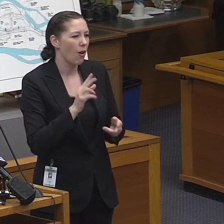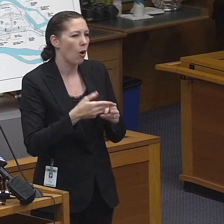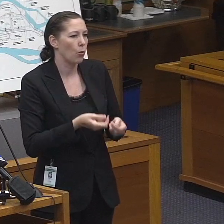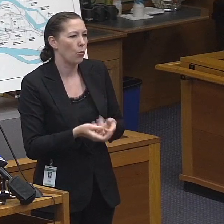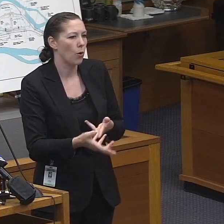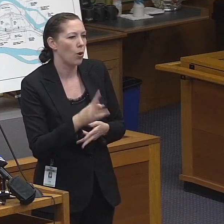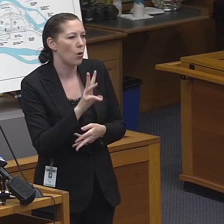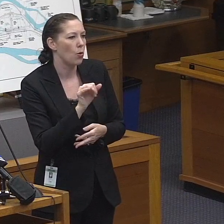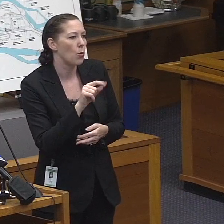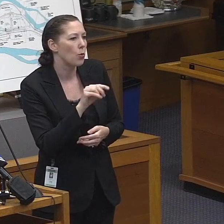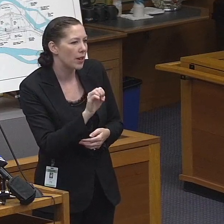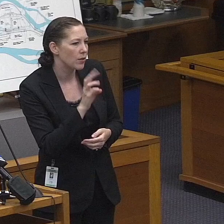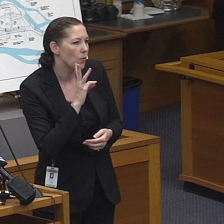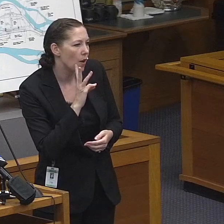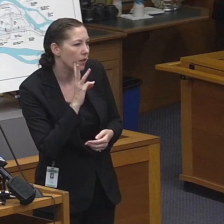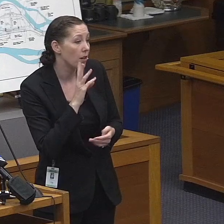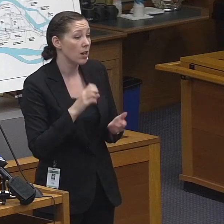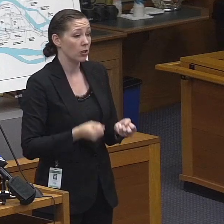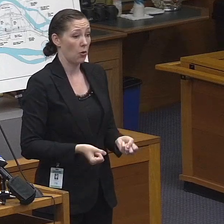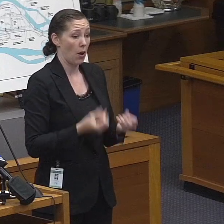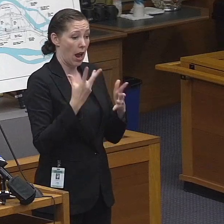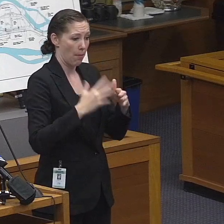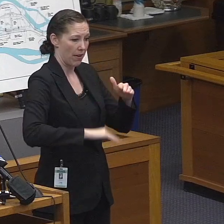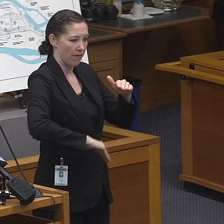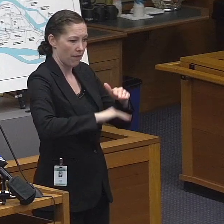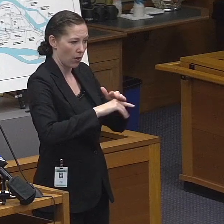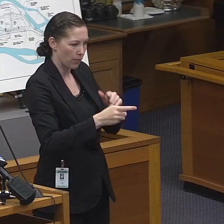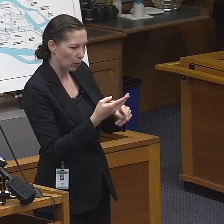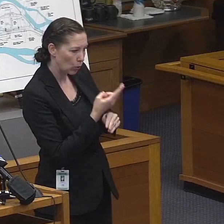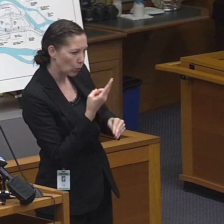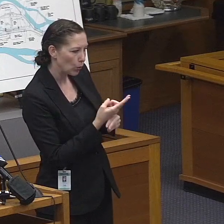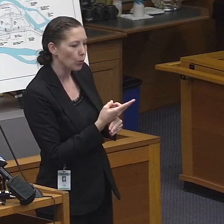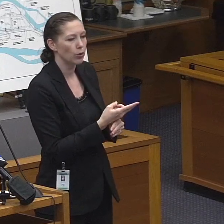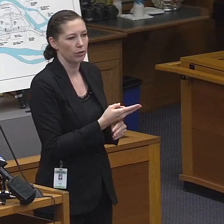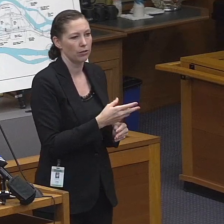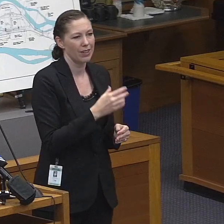The volumetric charge is actually very small.